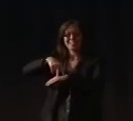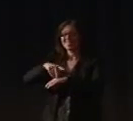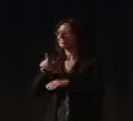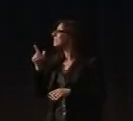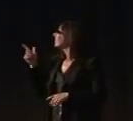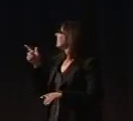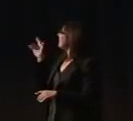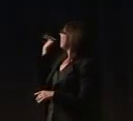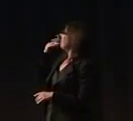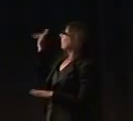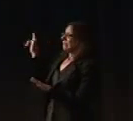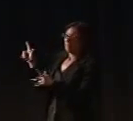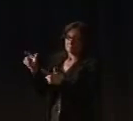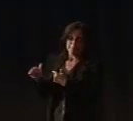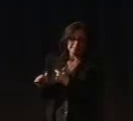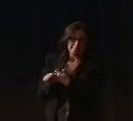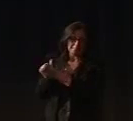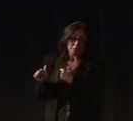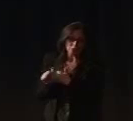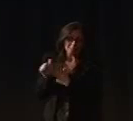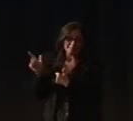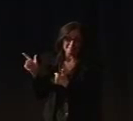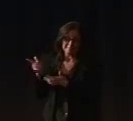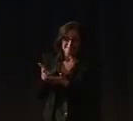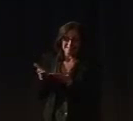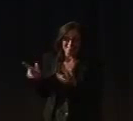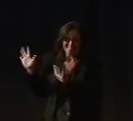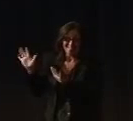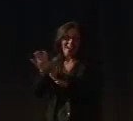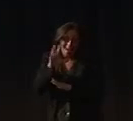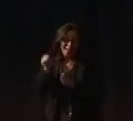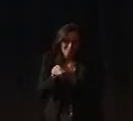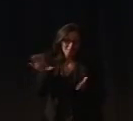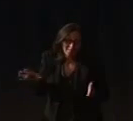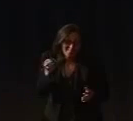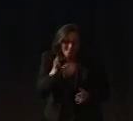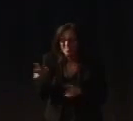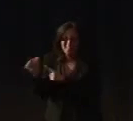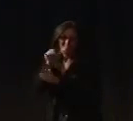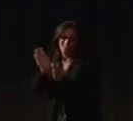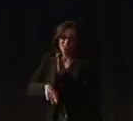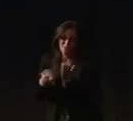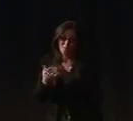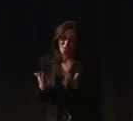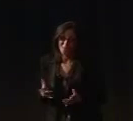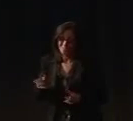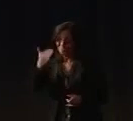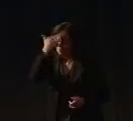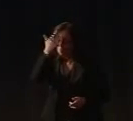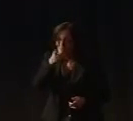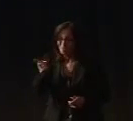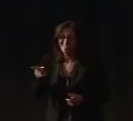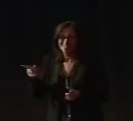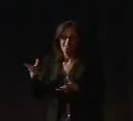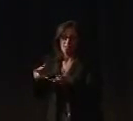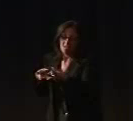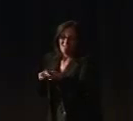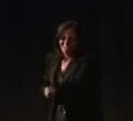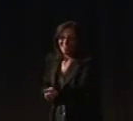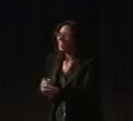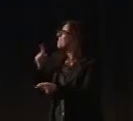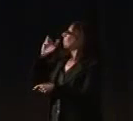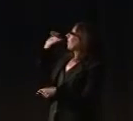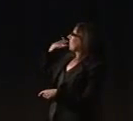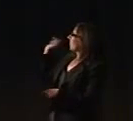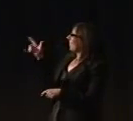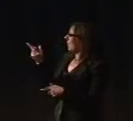Dangerous is not a cheap artist, as you all know. I know that because I'm trying to bring him to Toulouse, and he asked us to do all sorts of